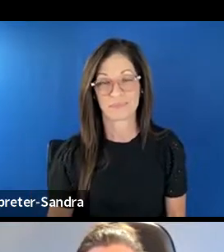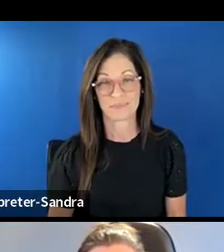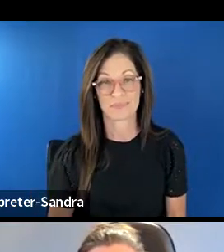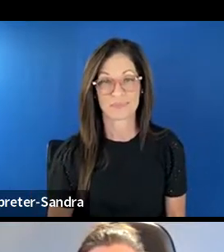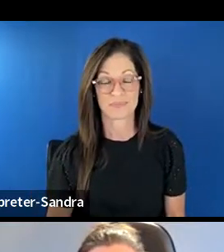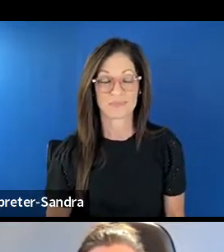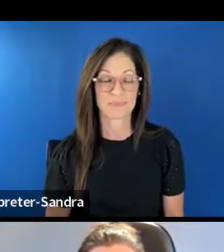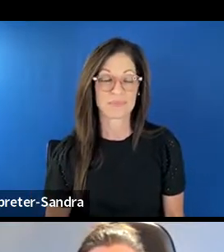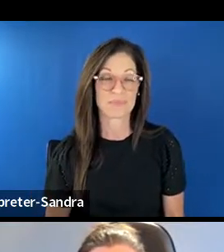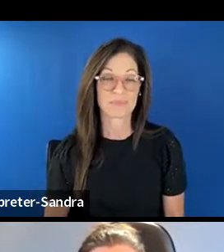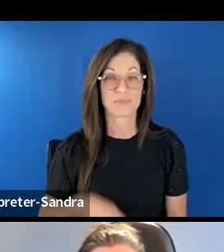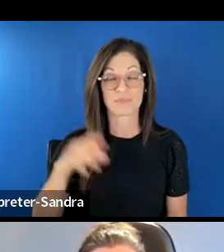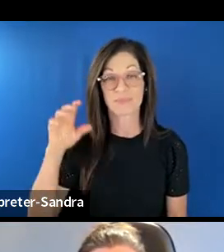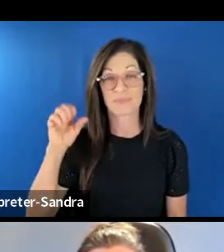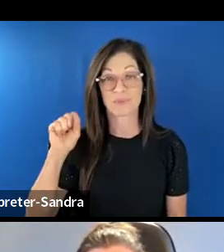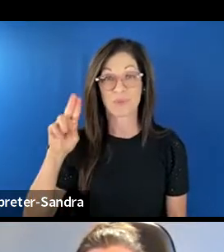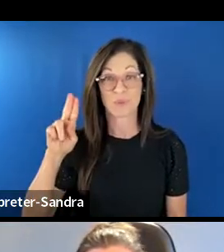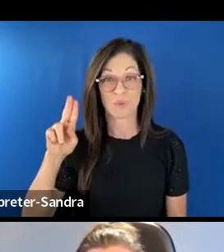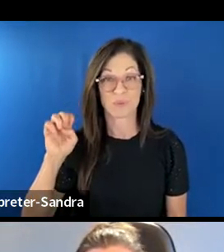Sue Kay?